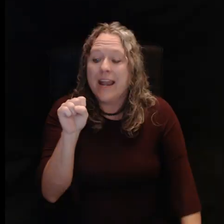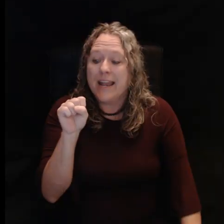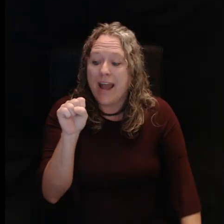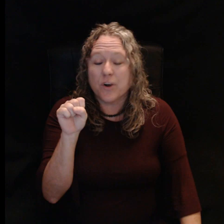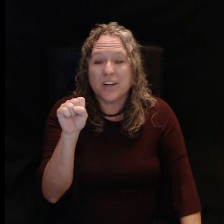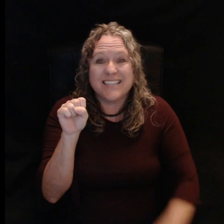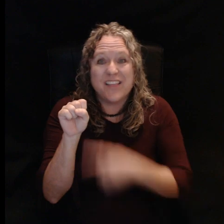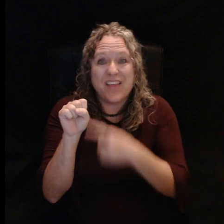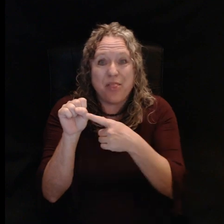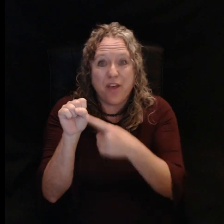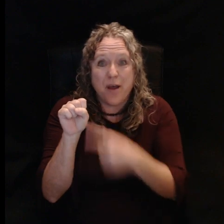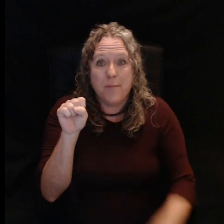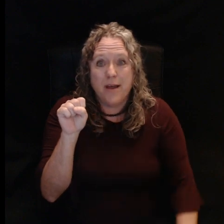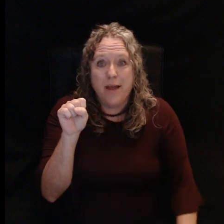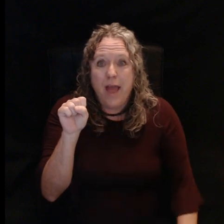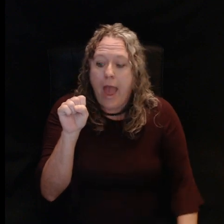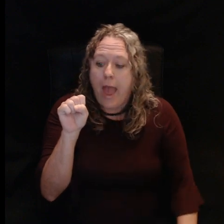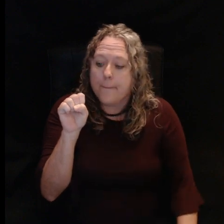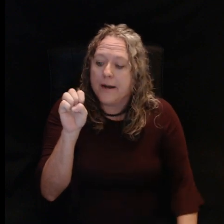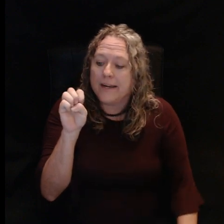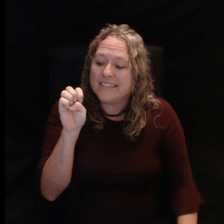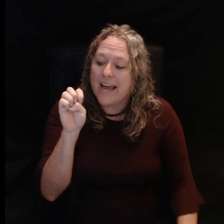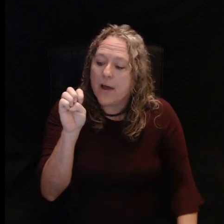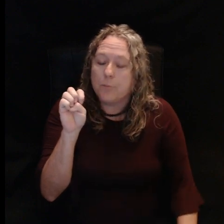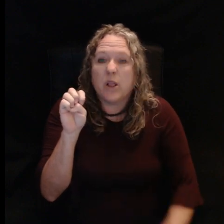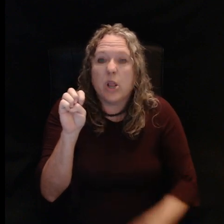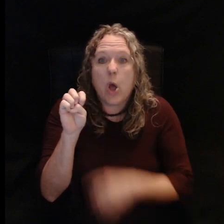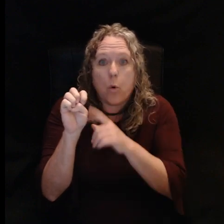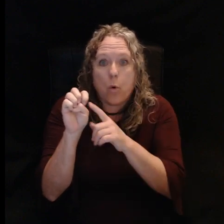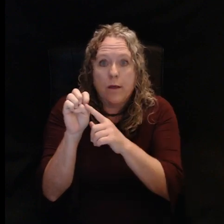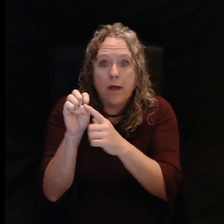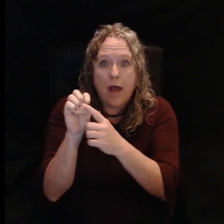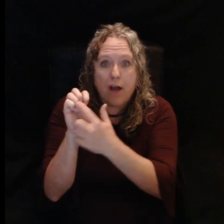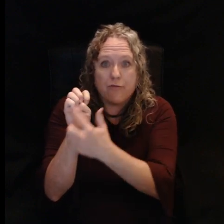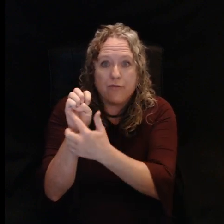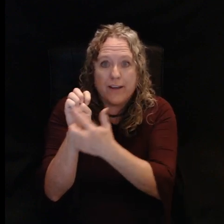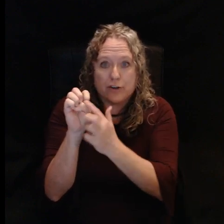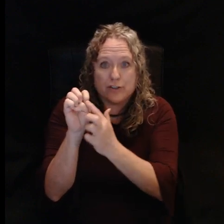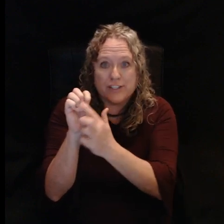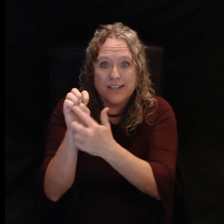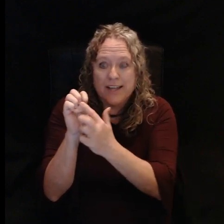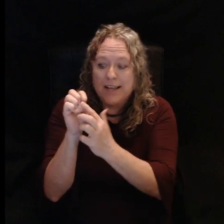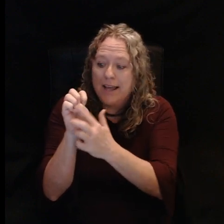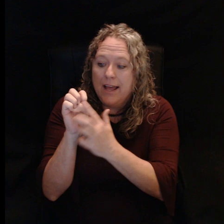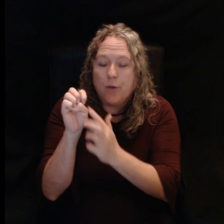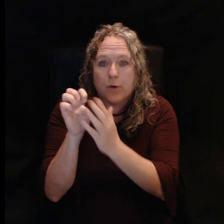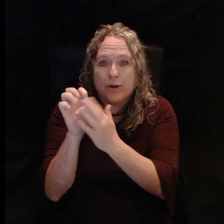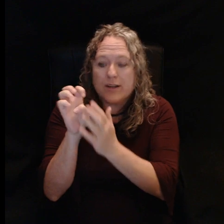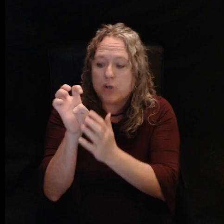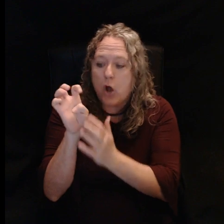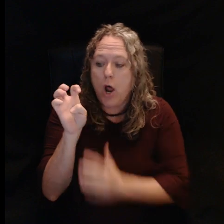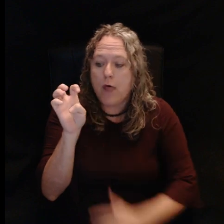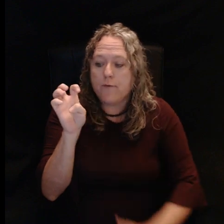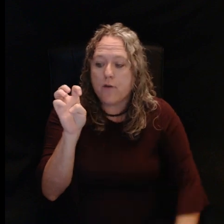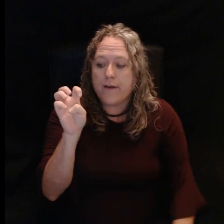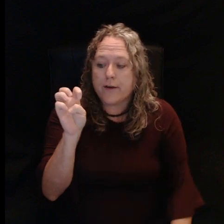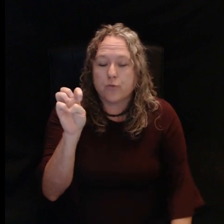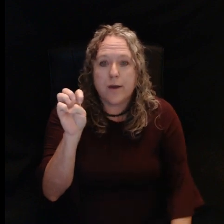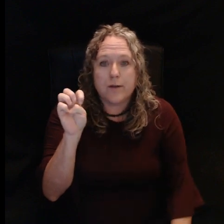Now we're going to take that thumb and put it down below our fingers. We're going to rest all of our fingers right on top of